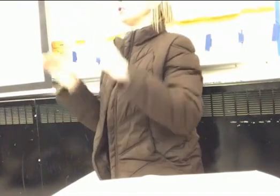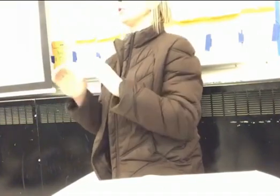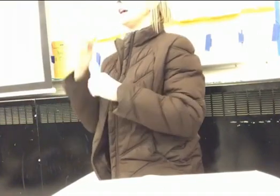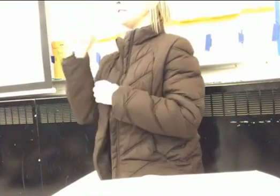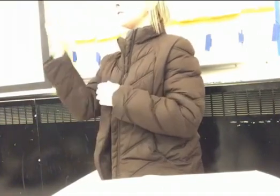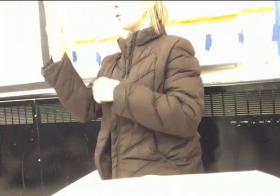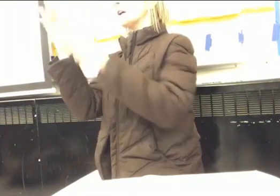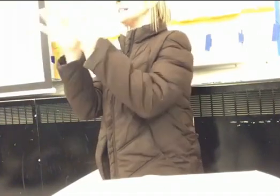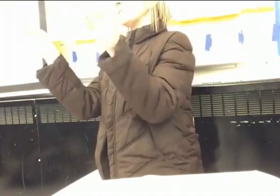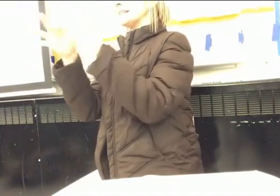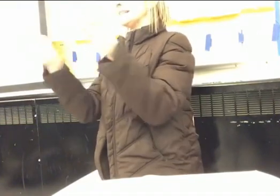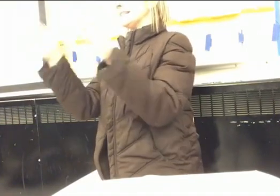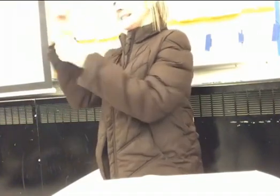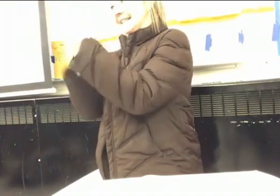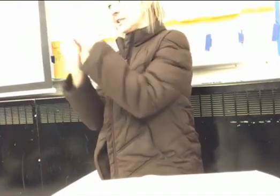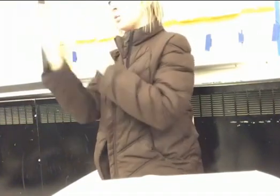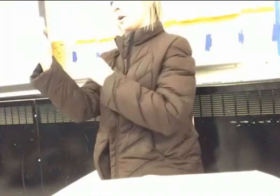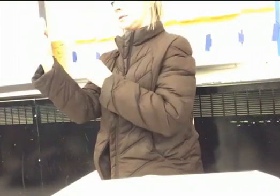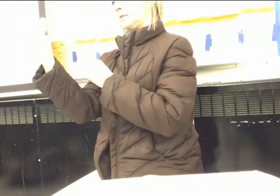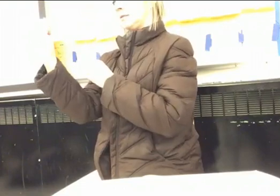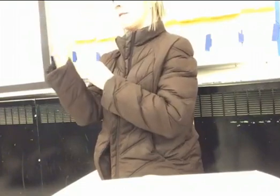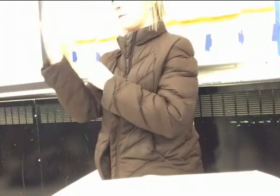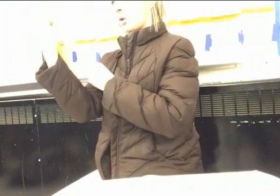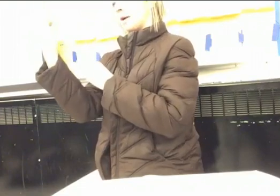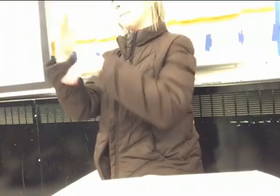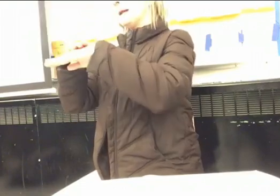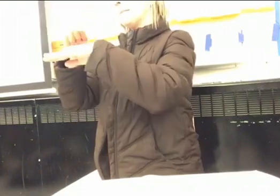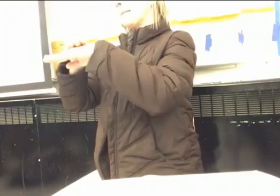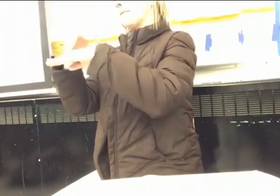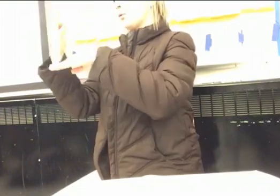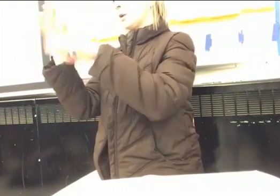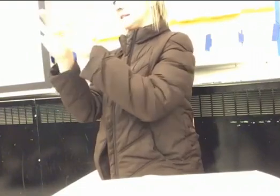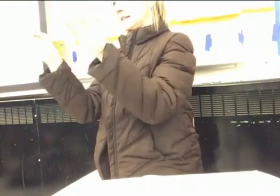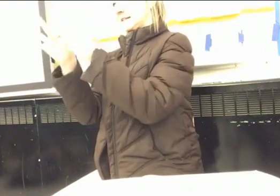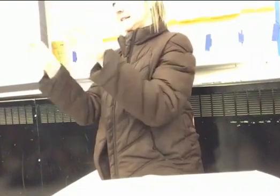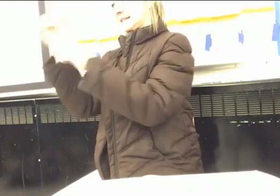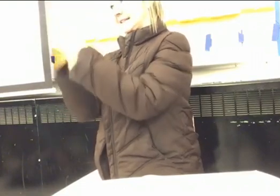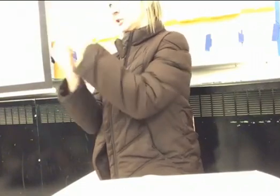4 sentences each. 4 sentences each, if you want to put that at the top.